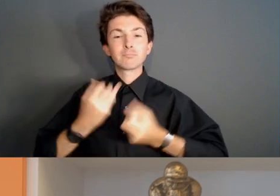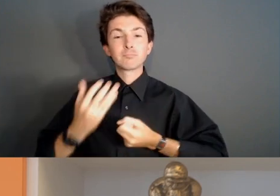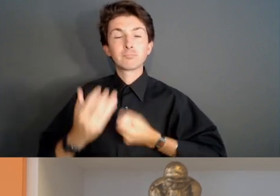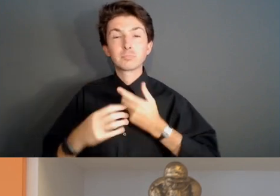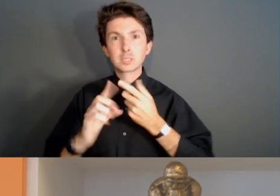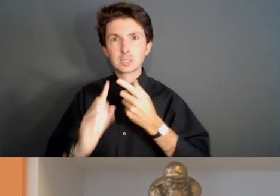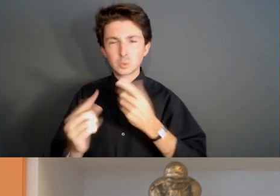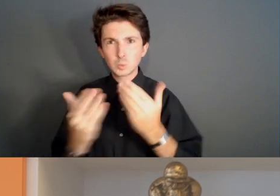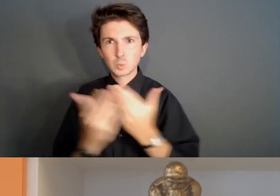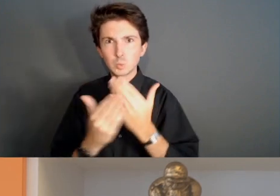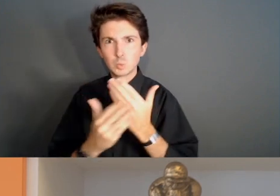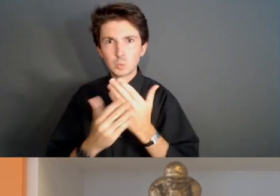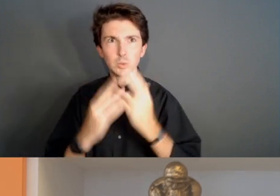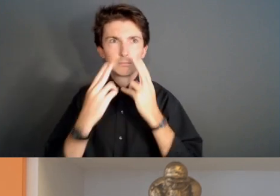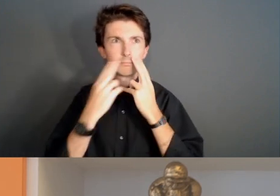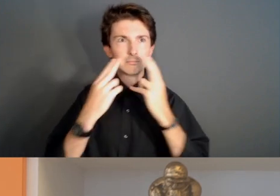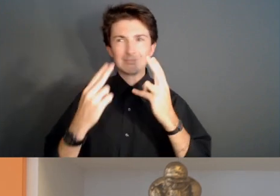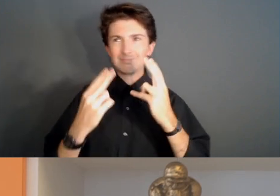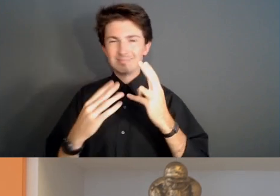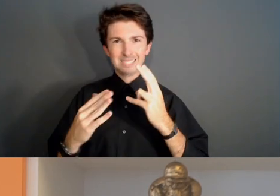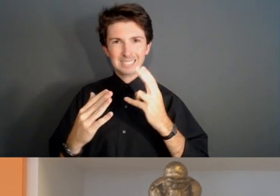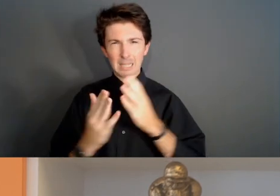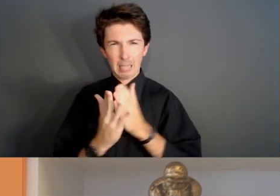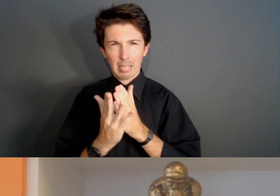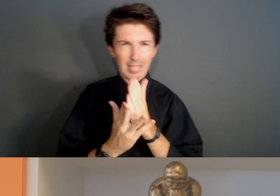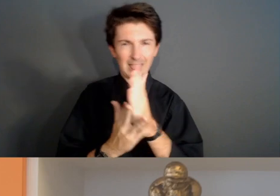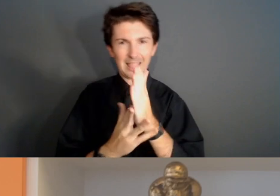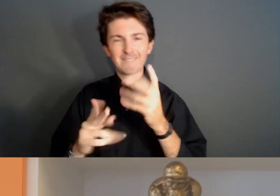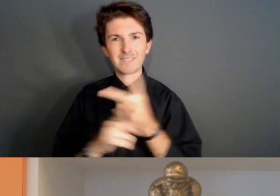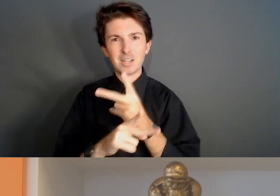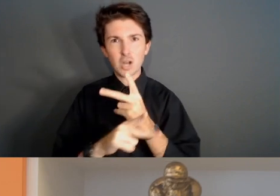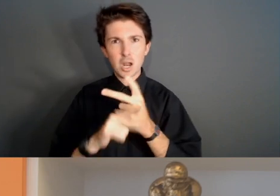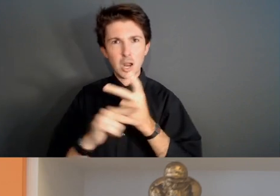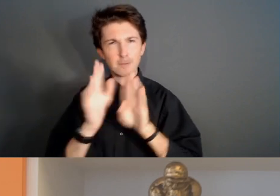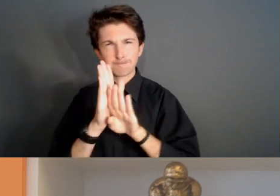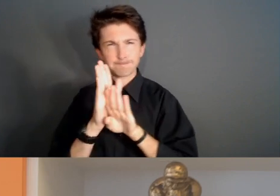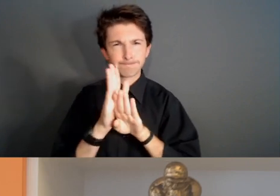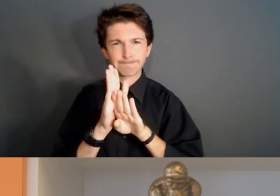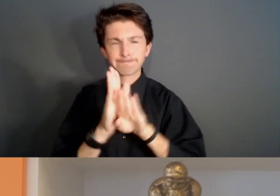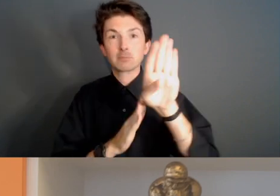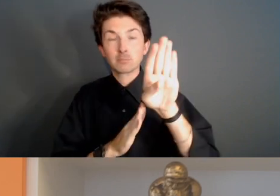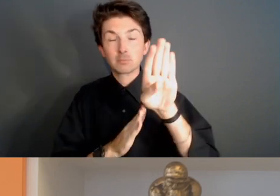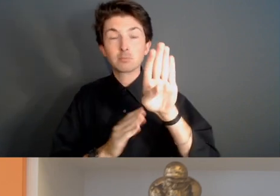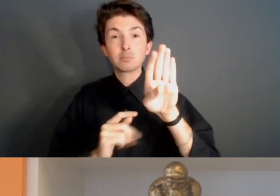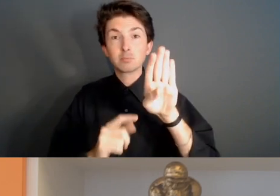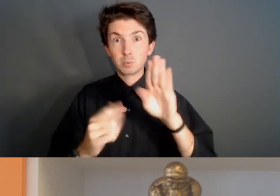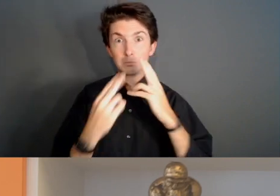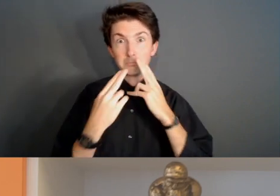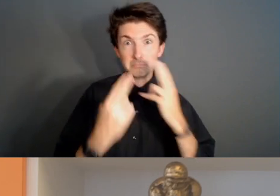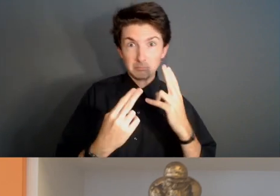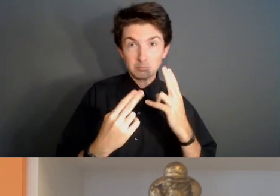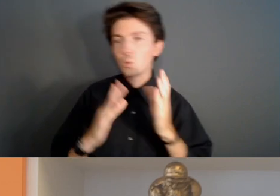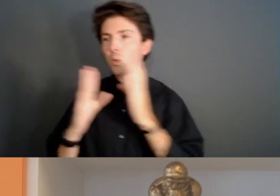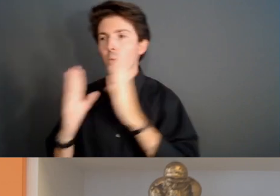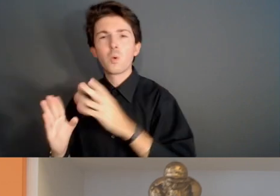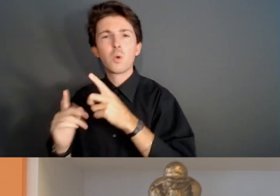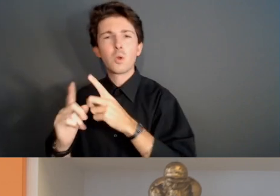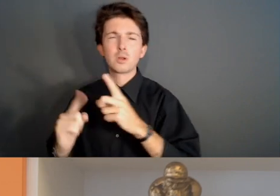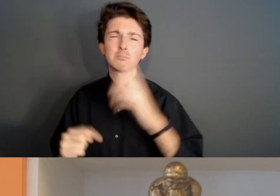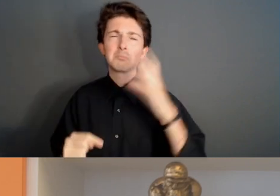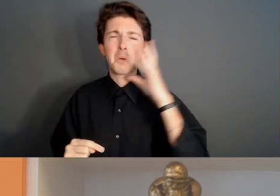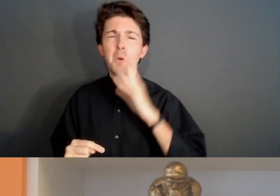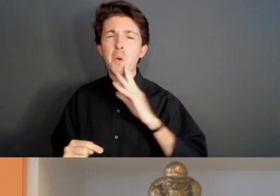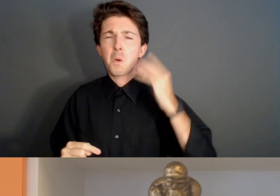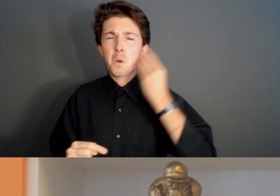are newly navigating accessibility needs, as well as more seasoned institutions that need to advance their education around